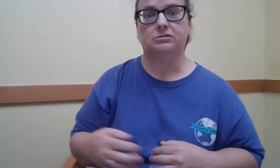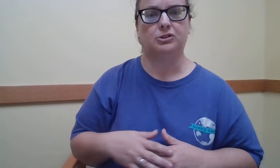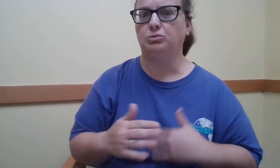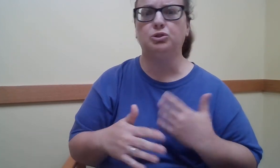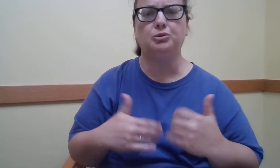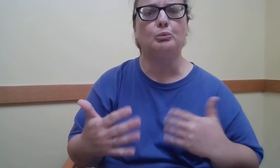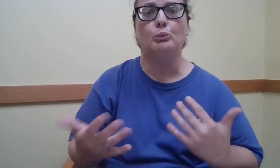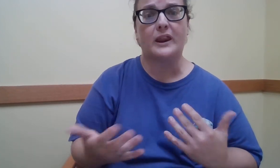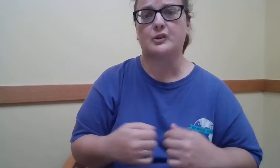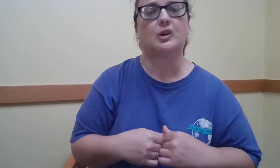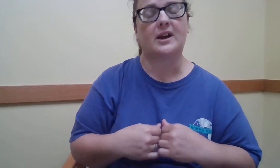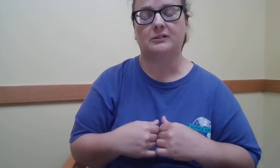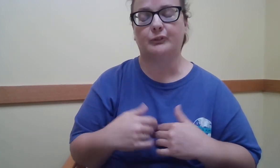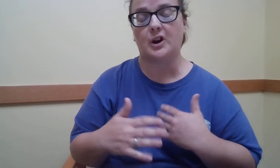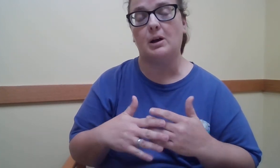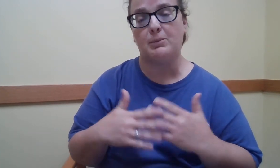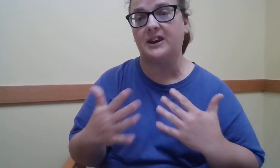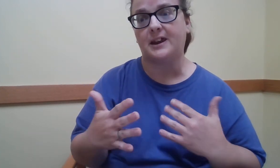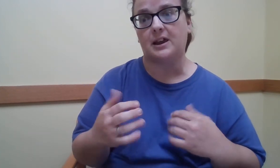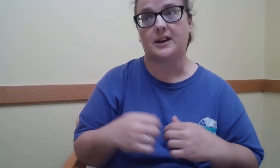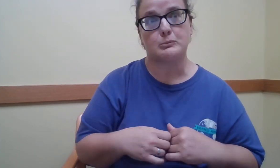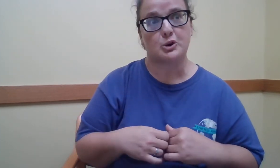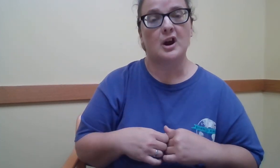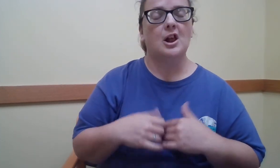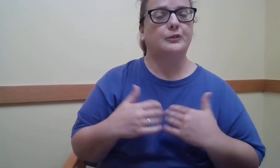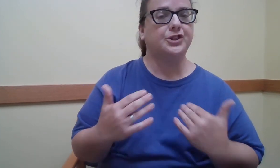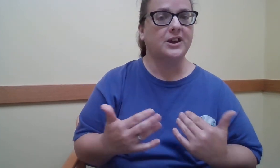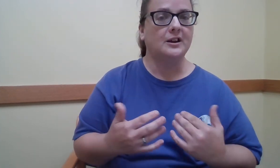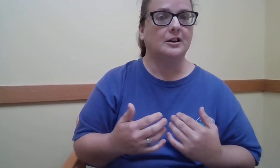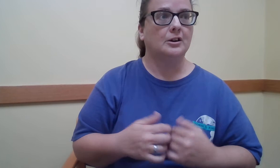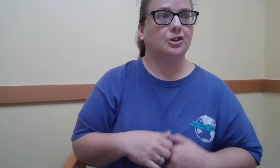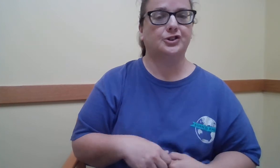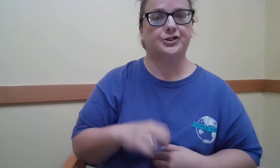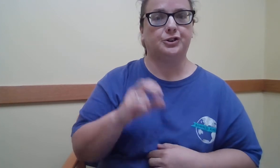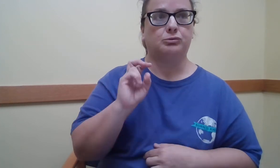$2,020.02. Whatever. Okay, for any kind of number. For the year, you just do